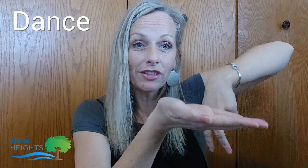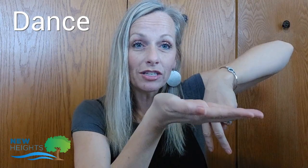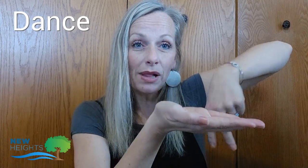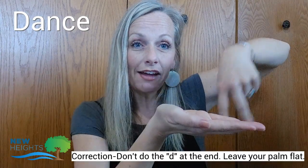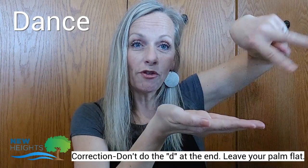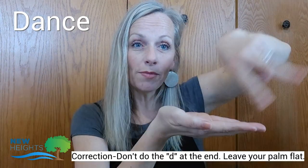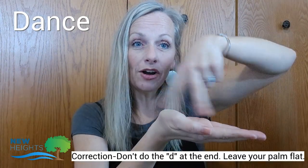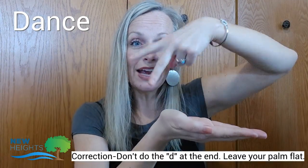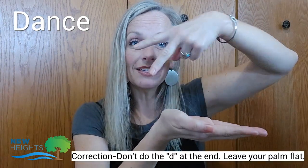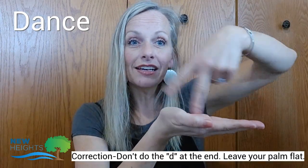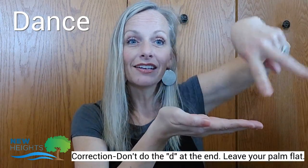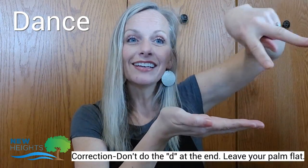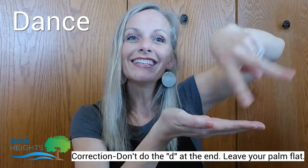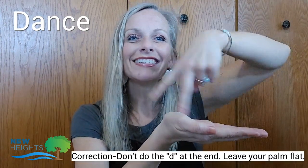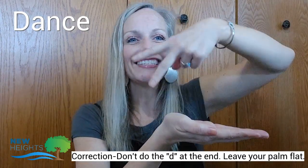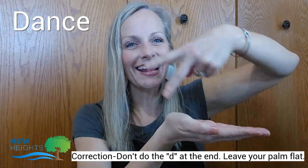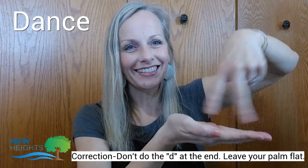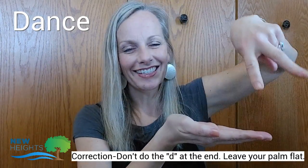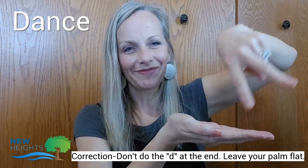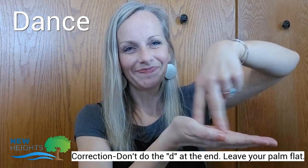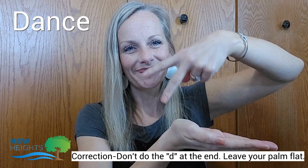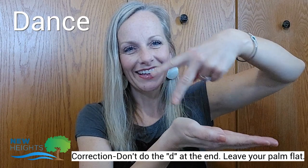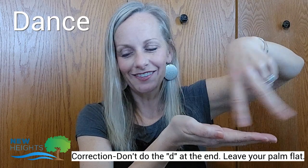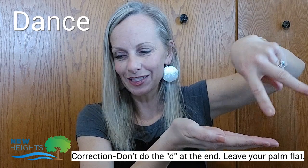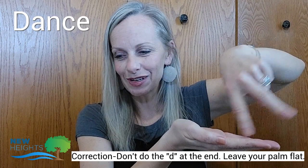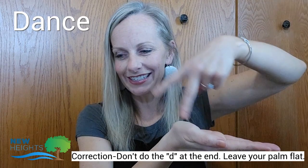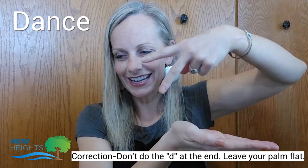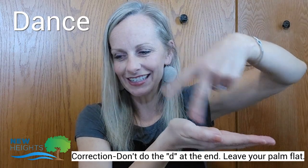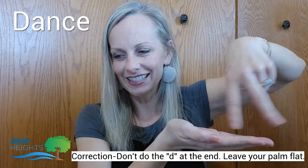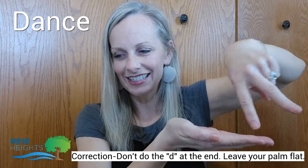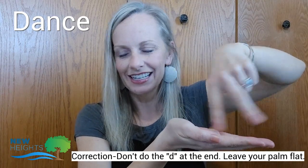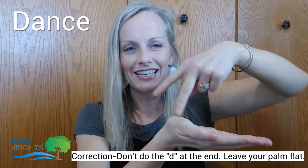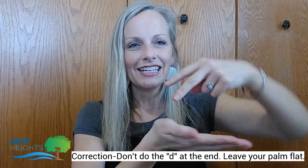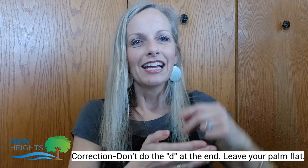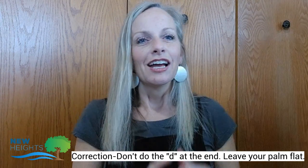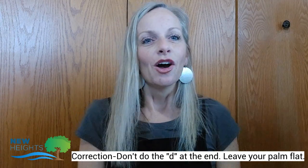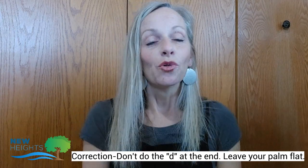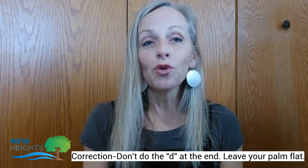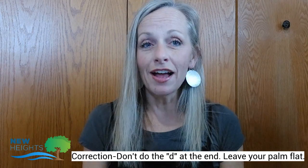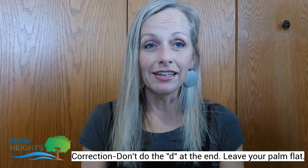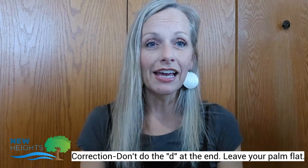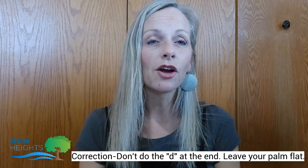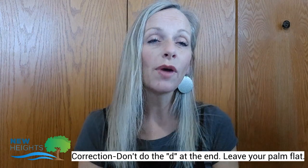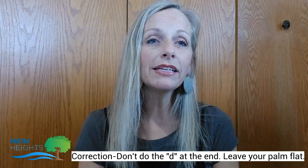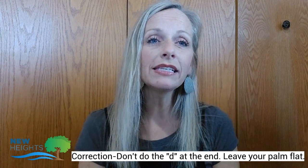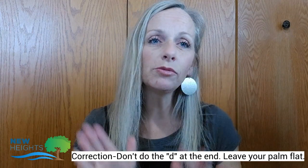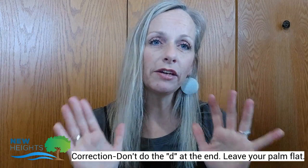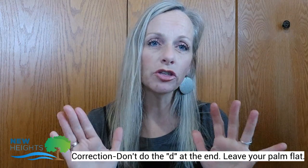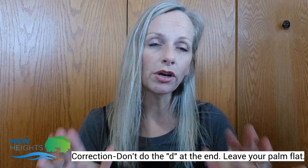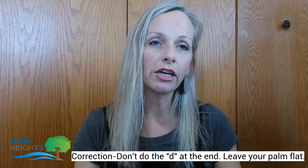there's a platform in our hand, it's dance. I love this one, dance. Run. Run is a little bit of a trickier